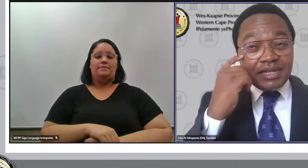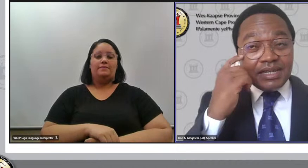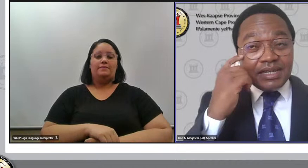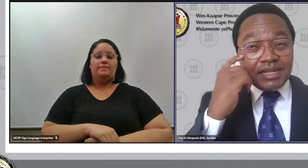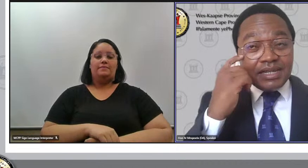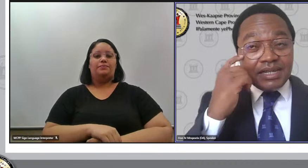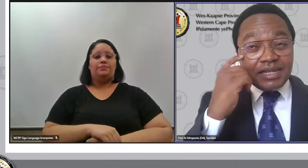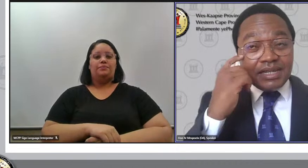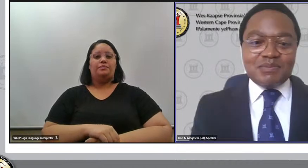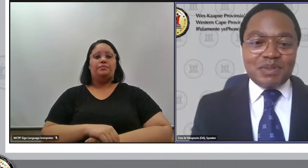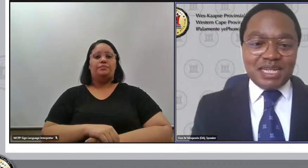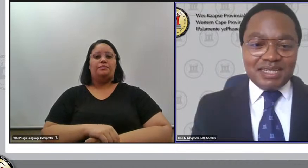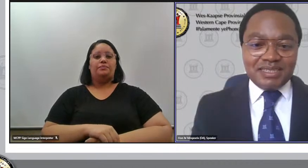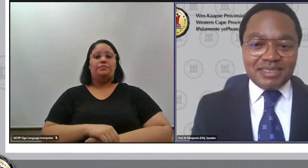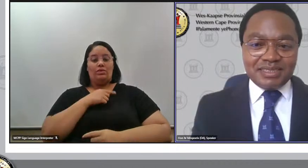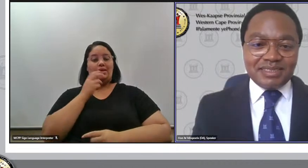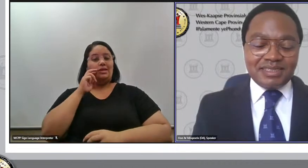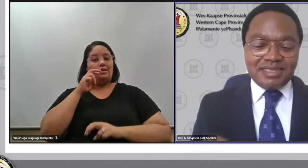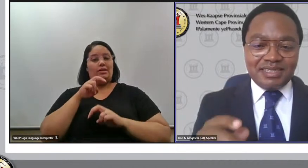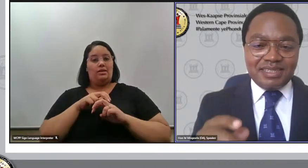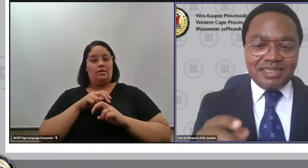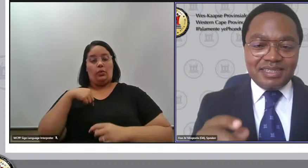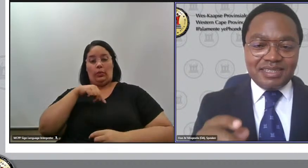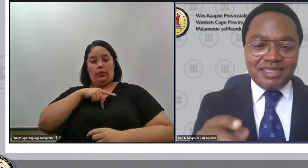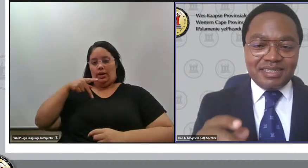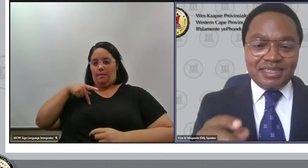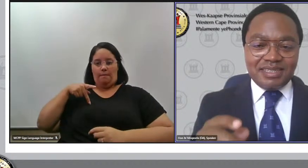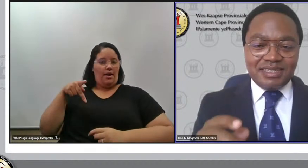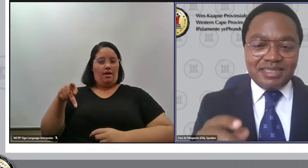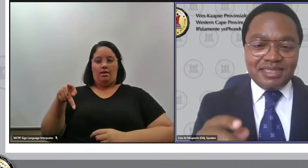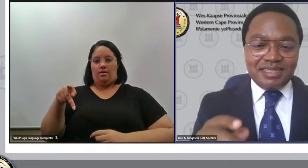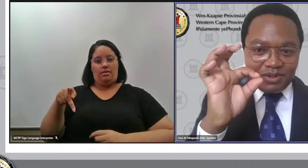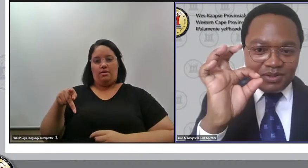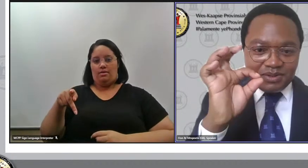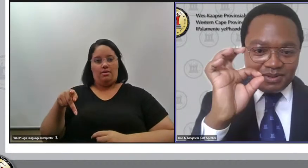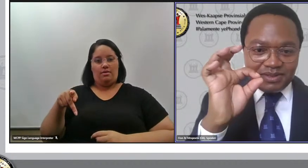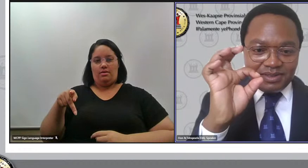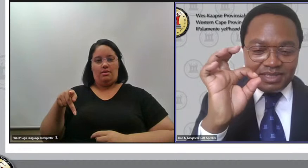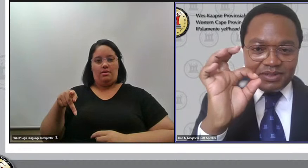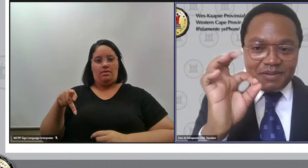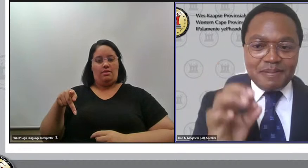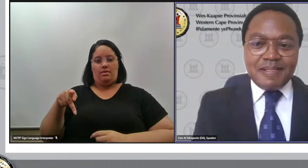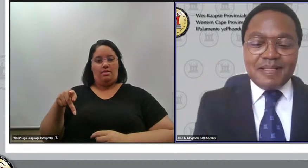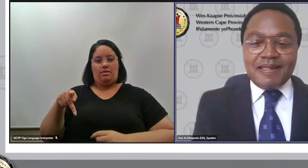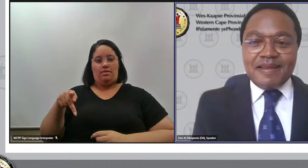with, we didn't pay a cent. We paid zero.